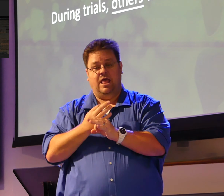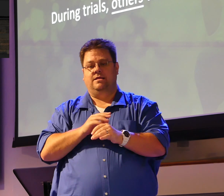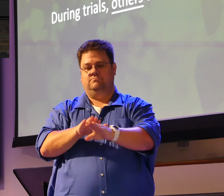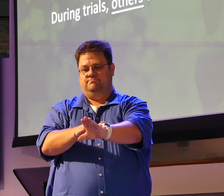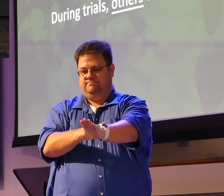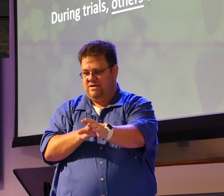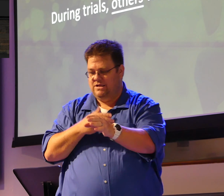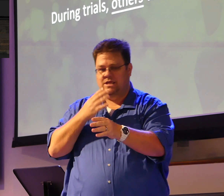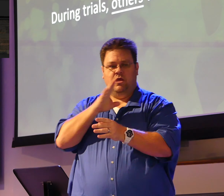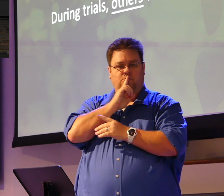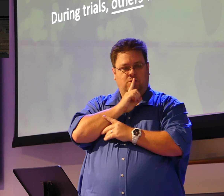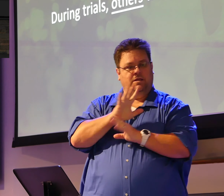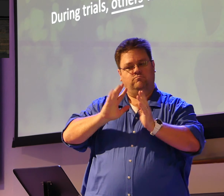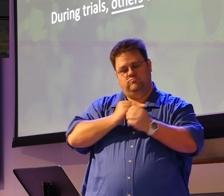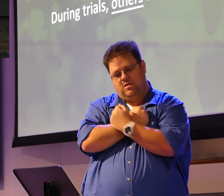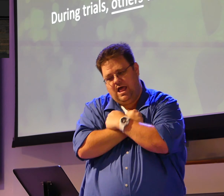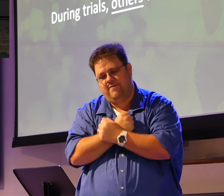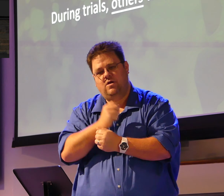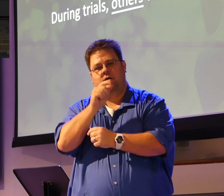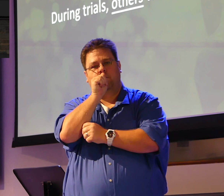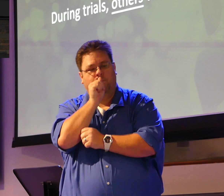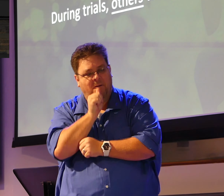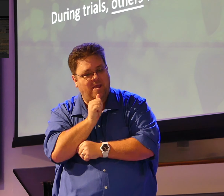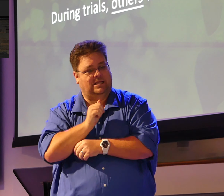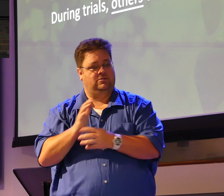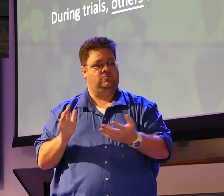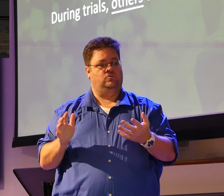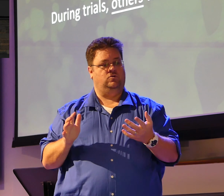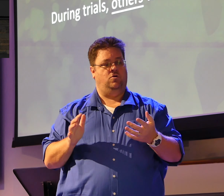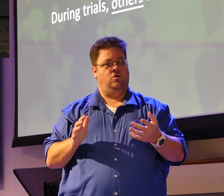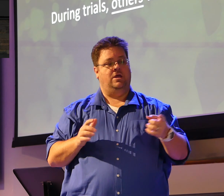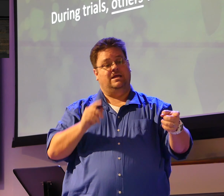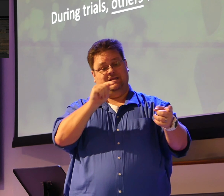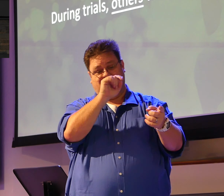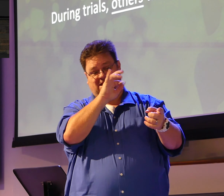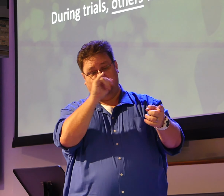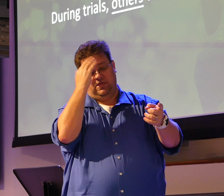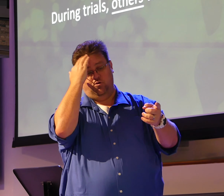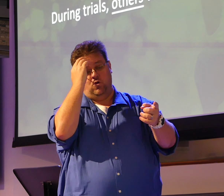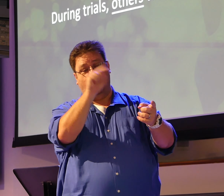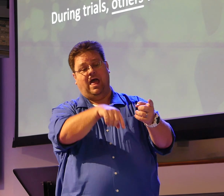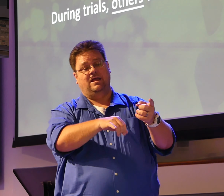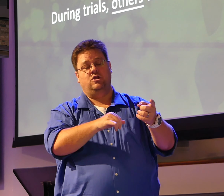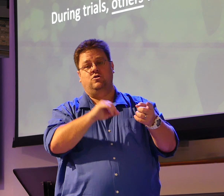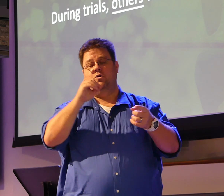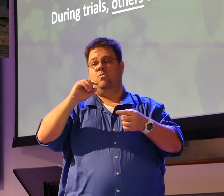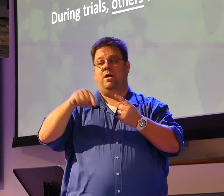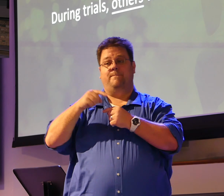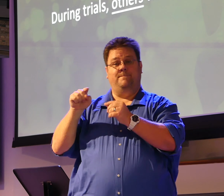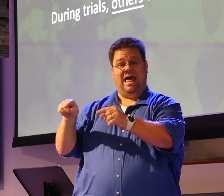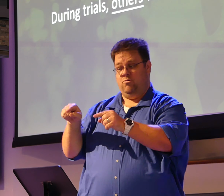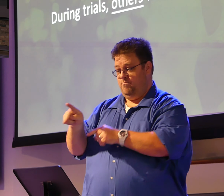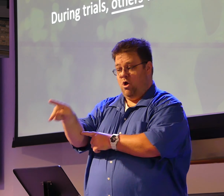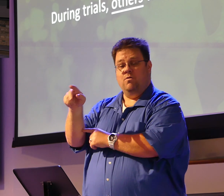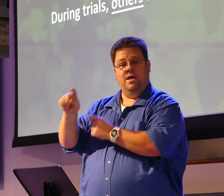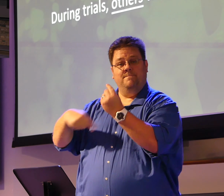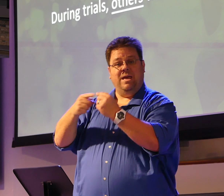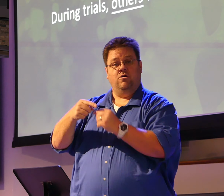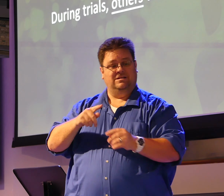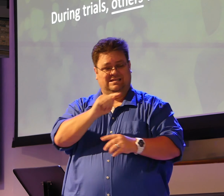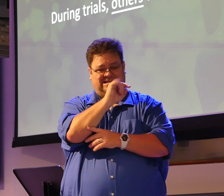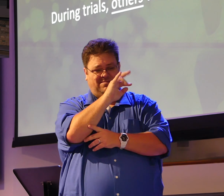faith long-suffering charity patience timothy knew what paul was all about